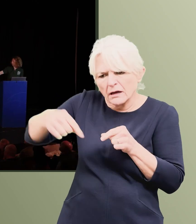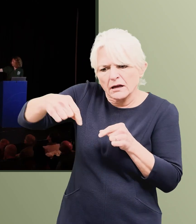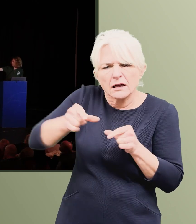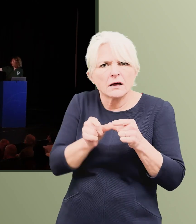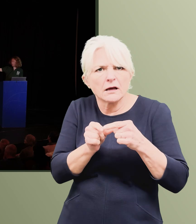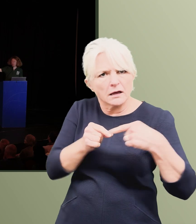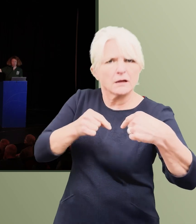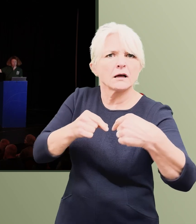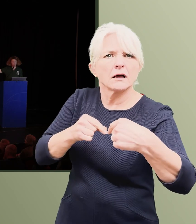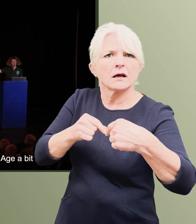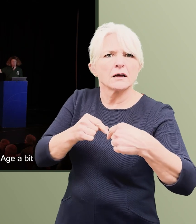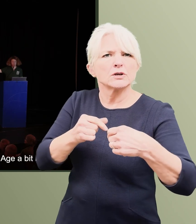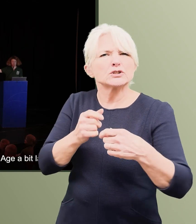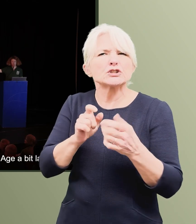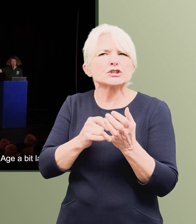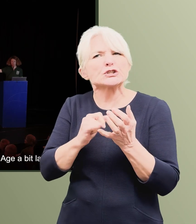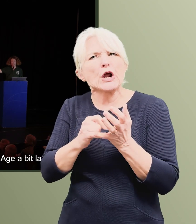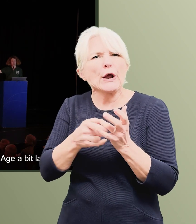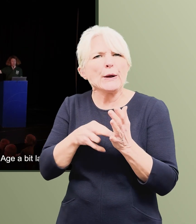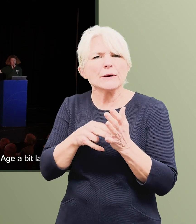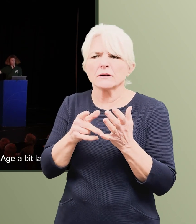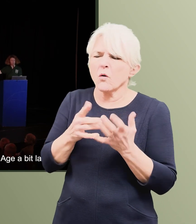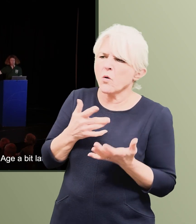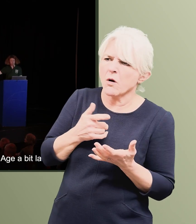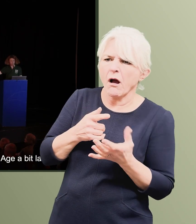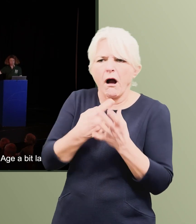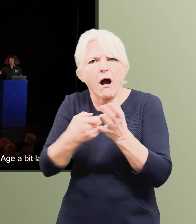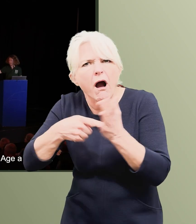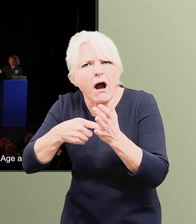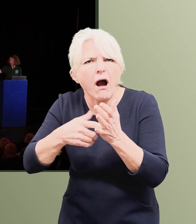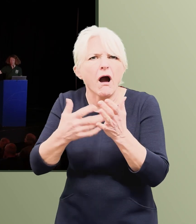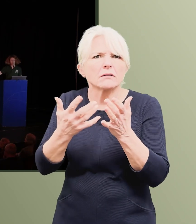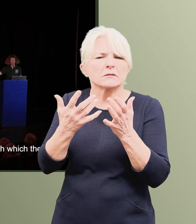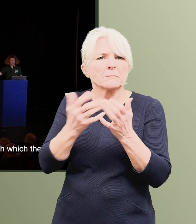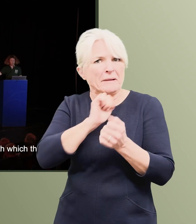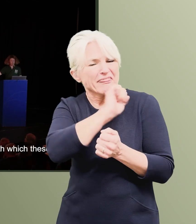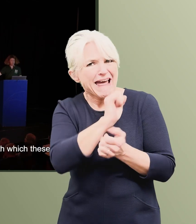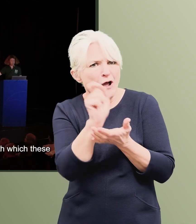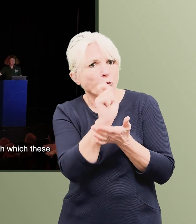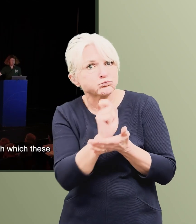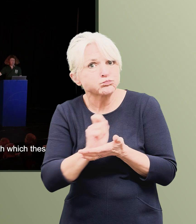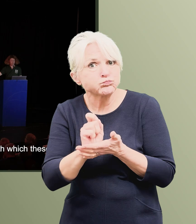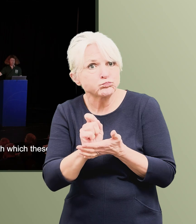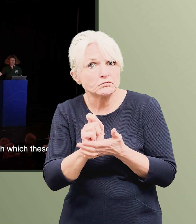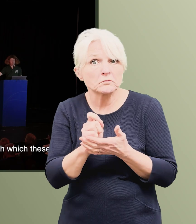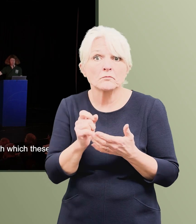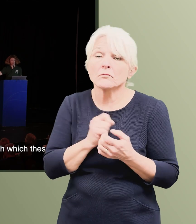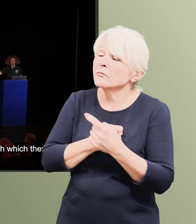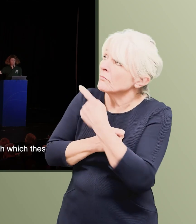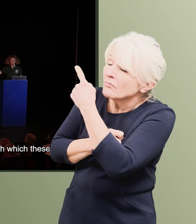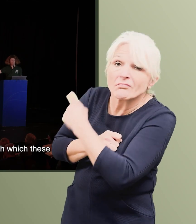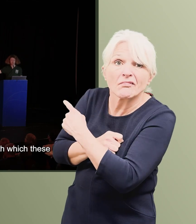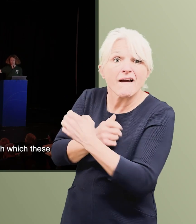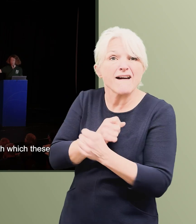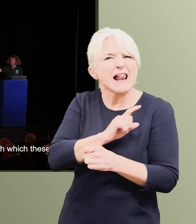Neolithic. The cushion stones on the right, they date to the Bronze Age a bit later. We don't have a date for these pits yet, the